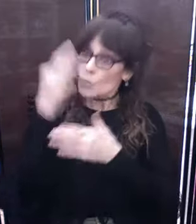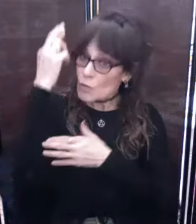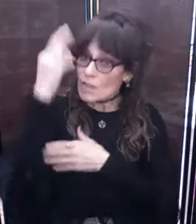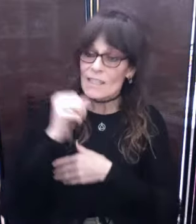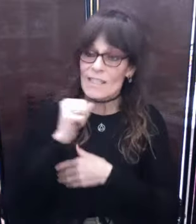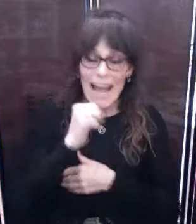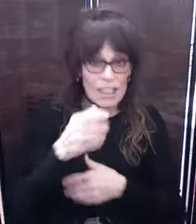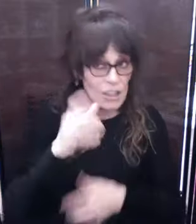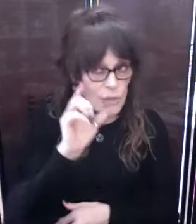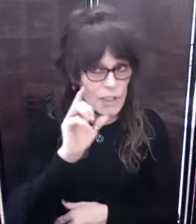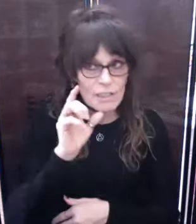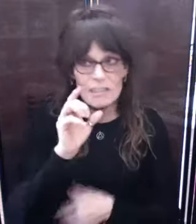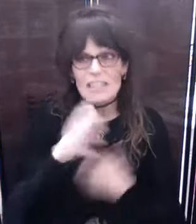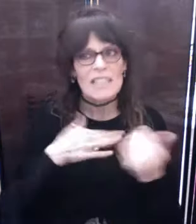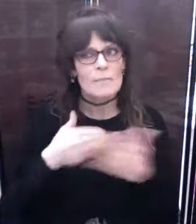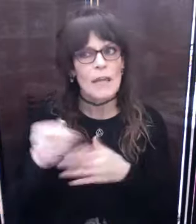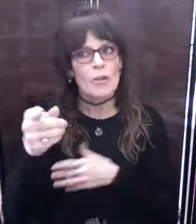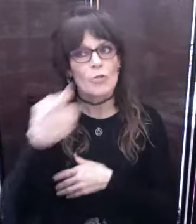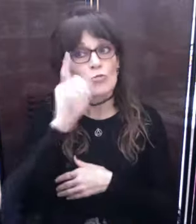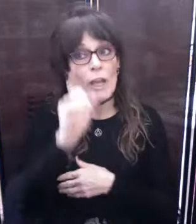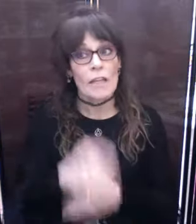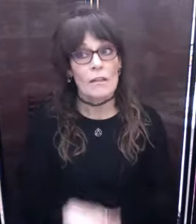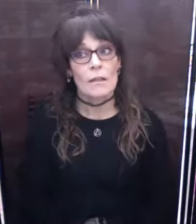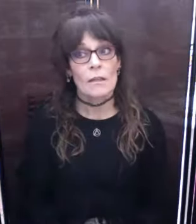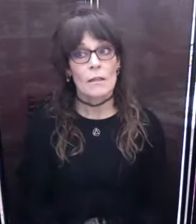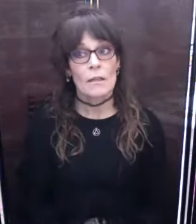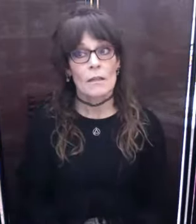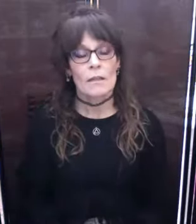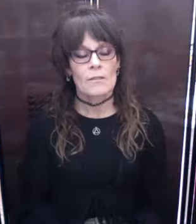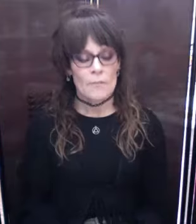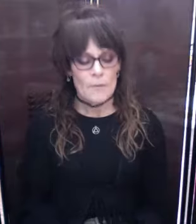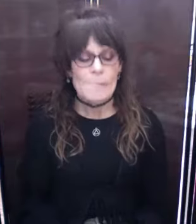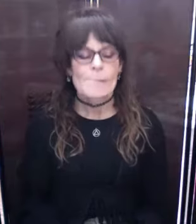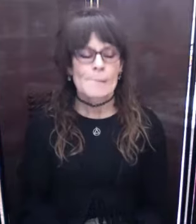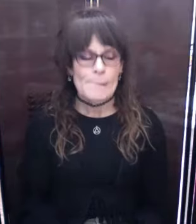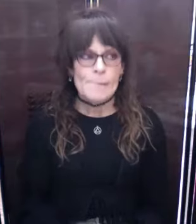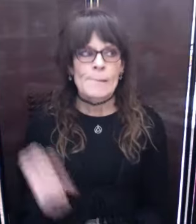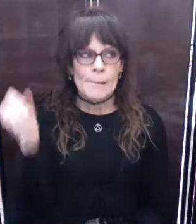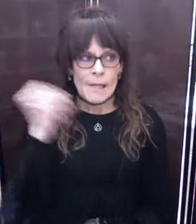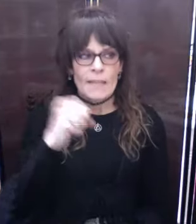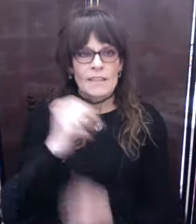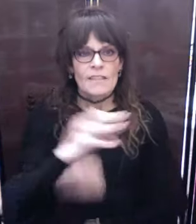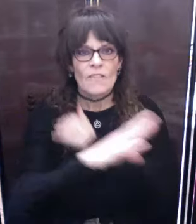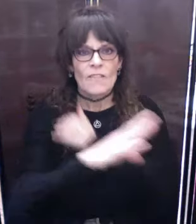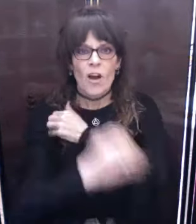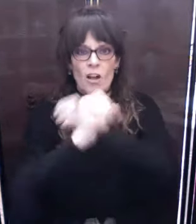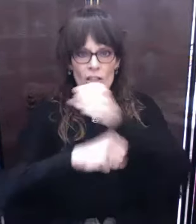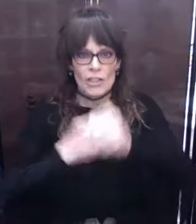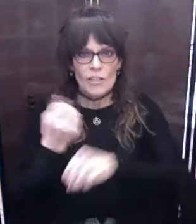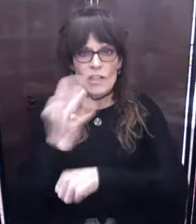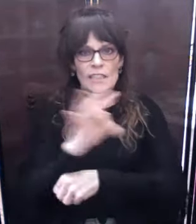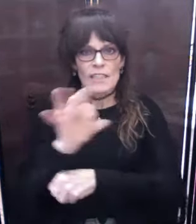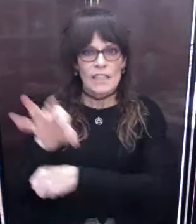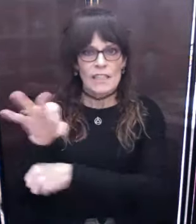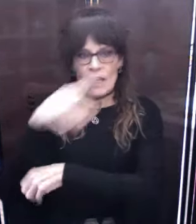and you drank anyways? And I had those experiences in the fall of '99, the summer of '99, but he walked me back